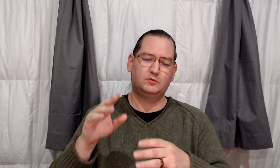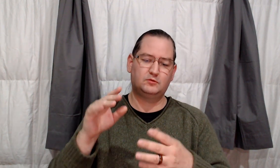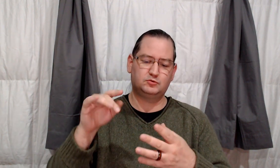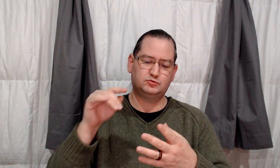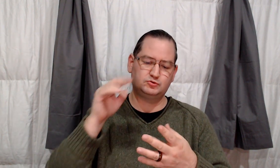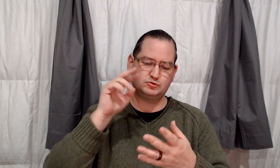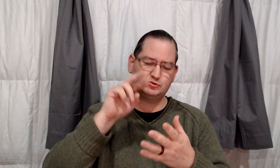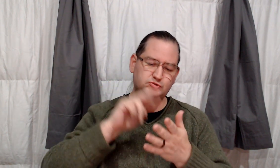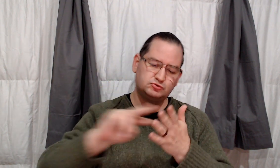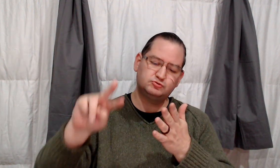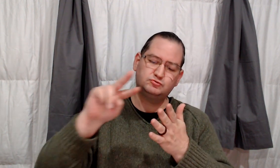and pick one thing